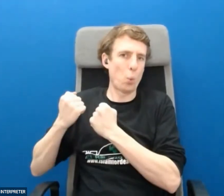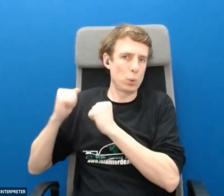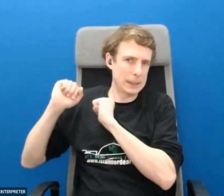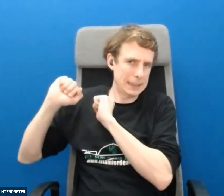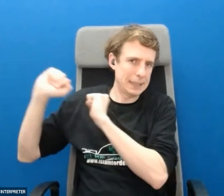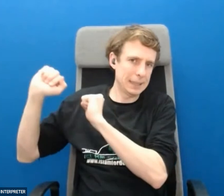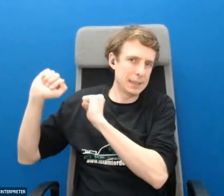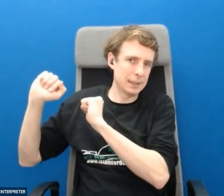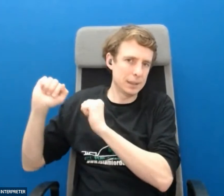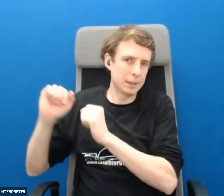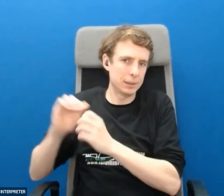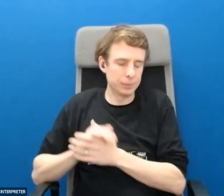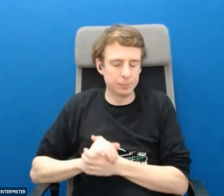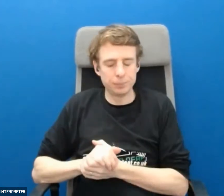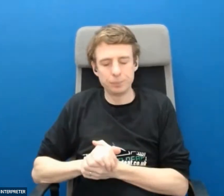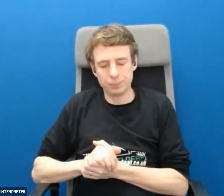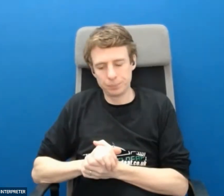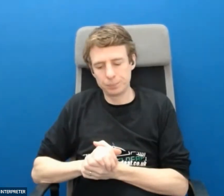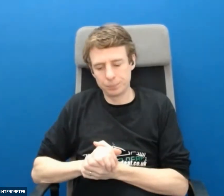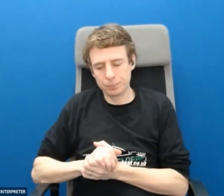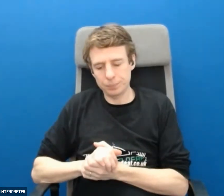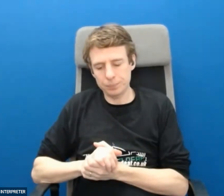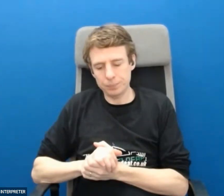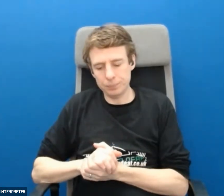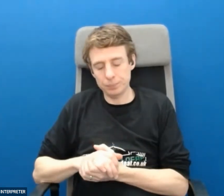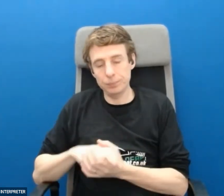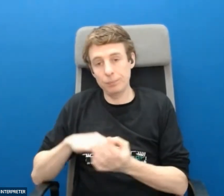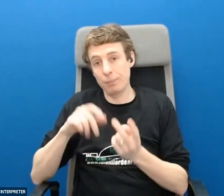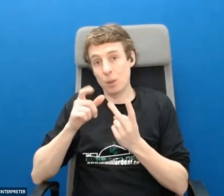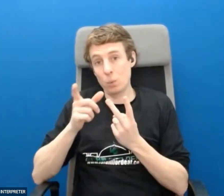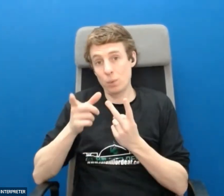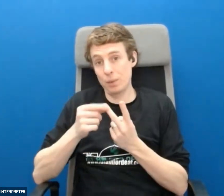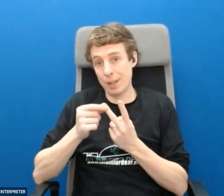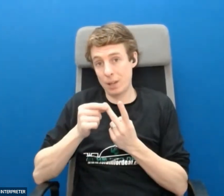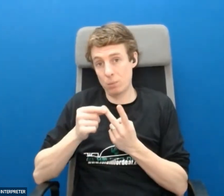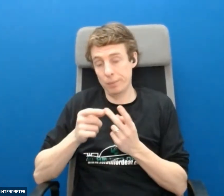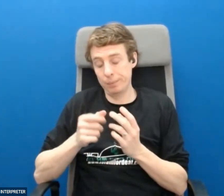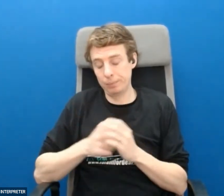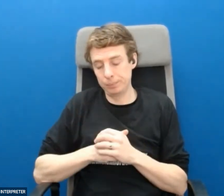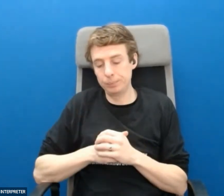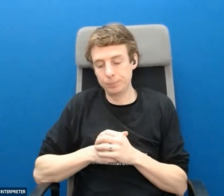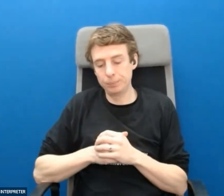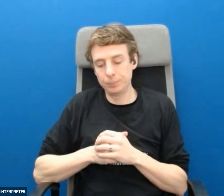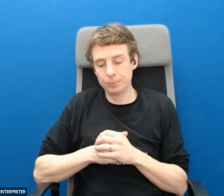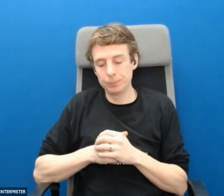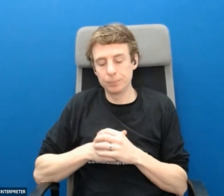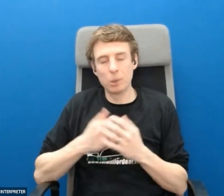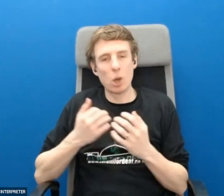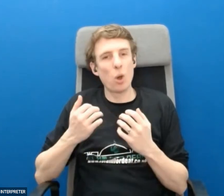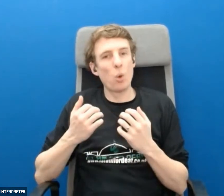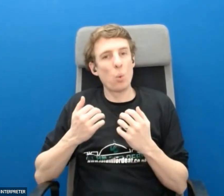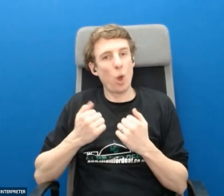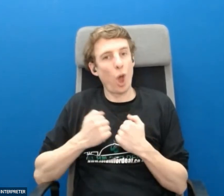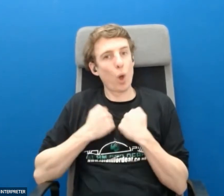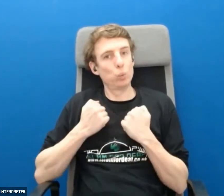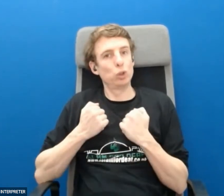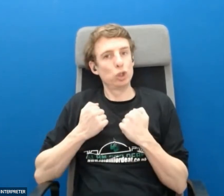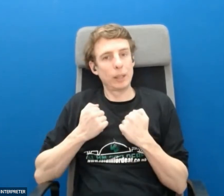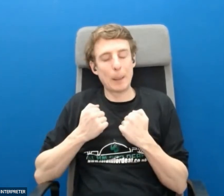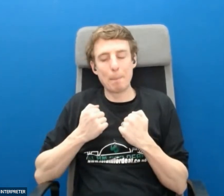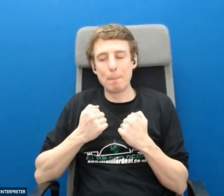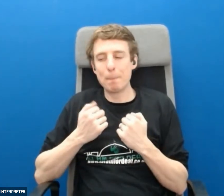that the ownership that the individual has over something is not a complete ownership in the sense